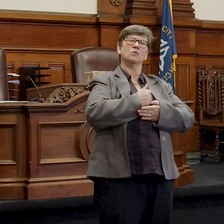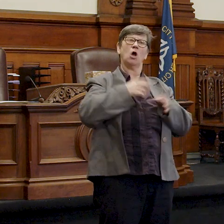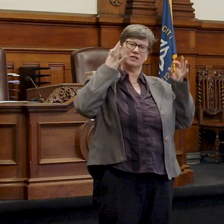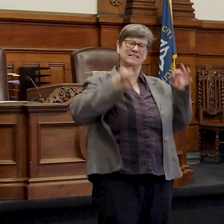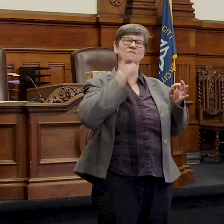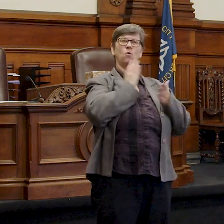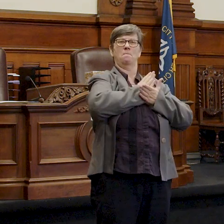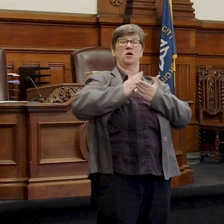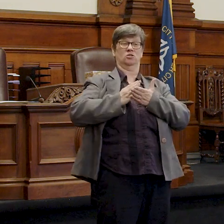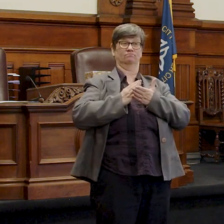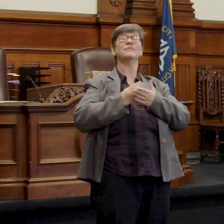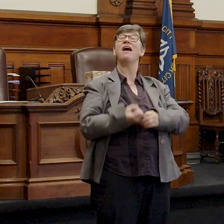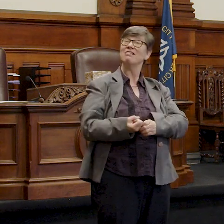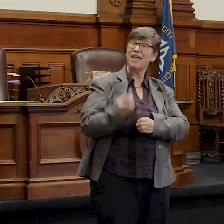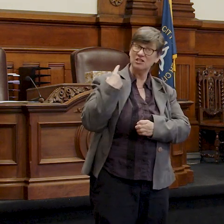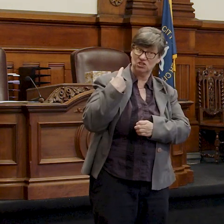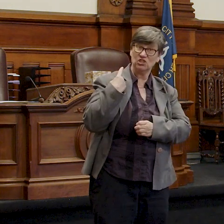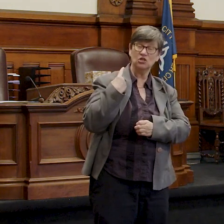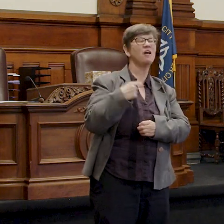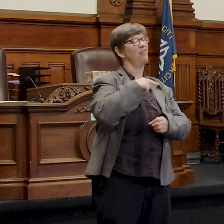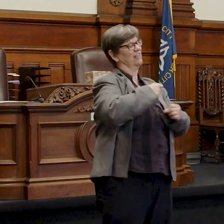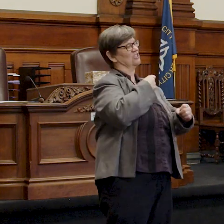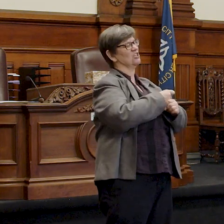2023-24 operating budget proposal is crafted on a